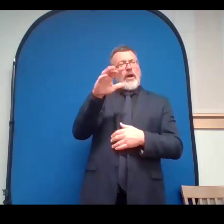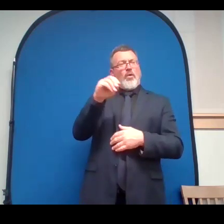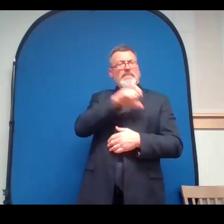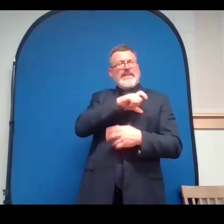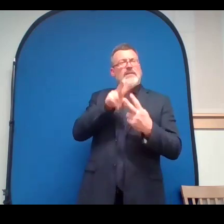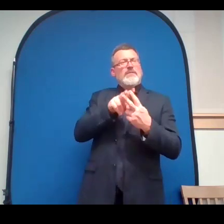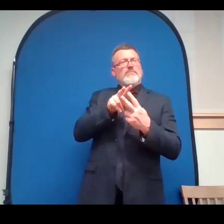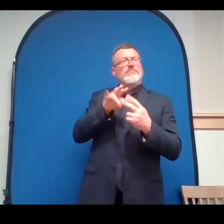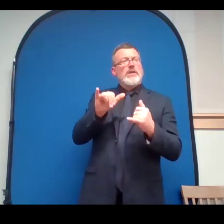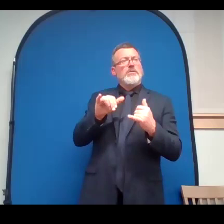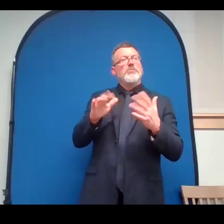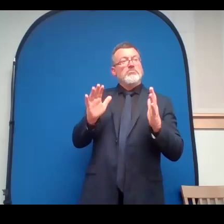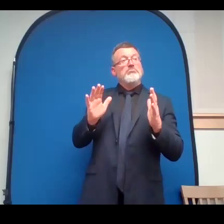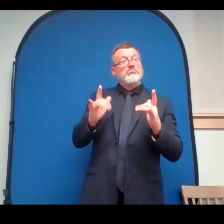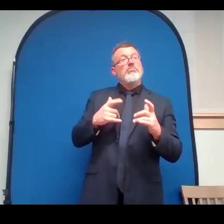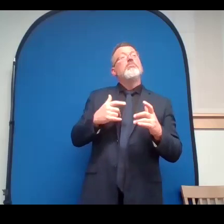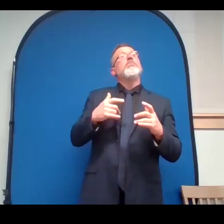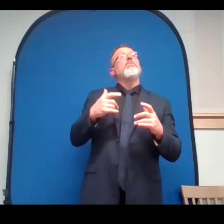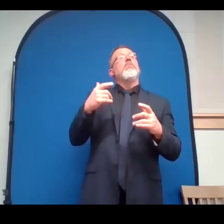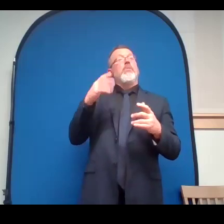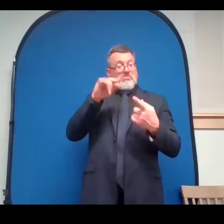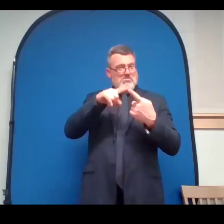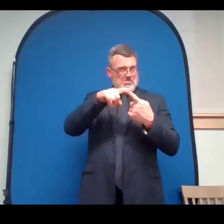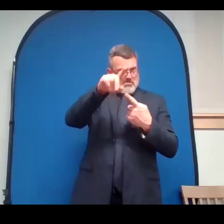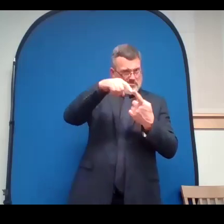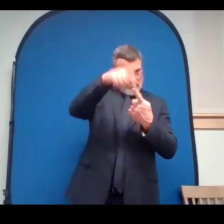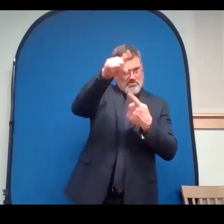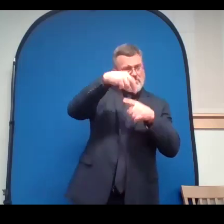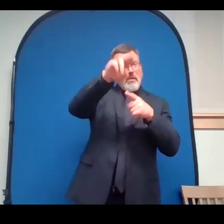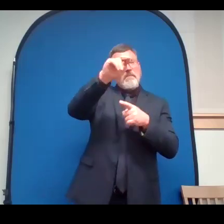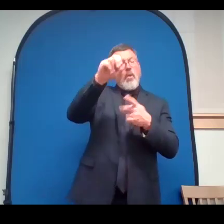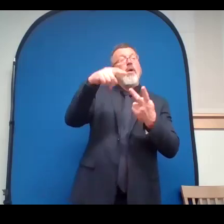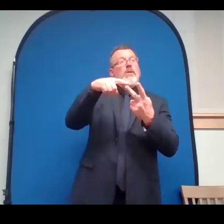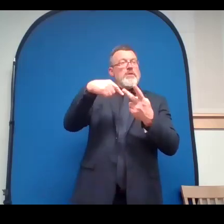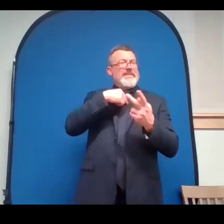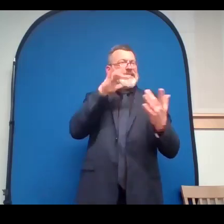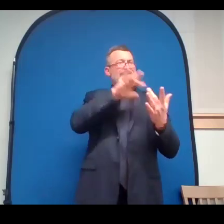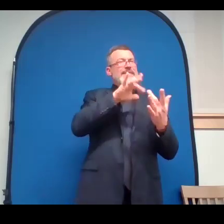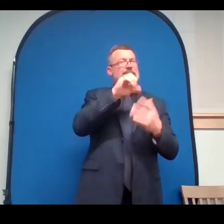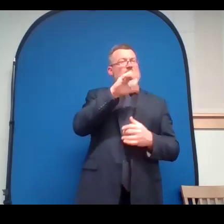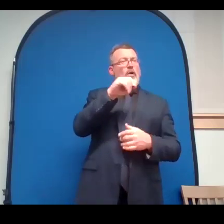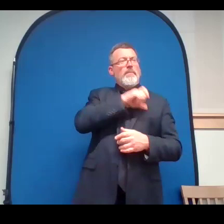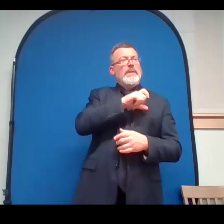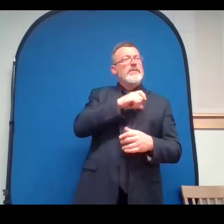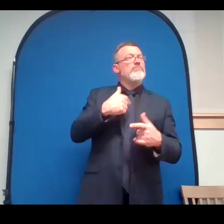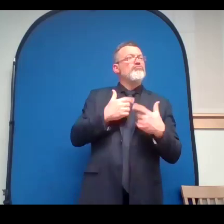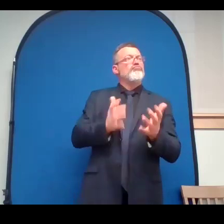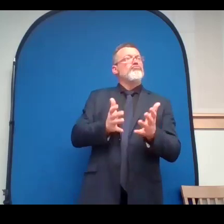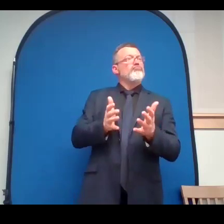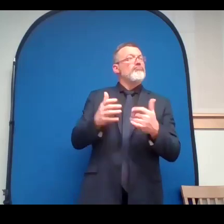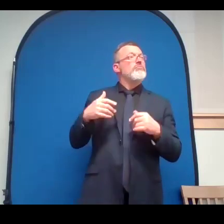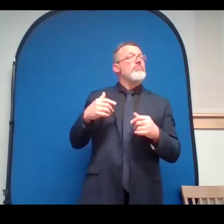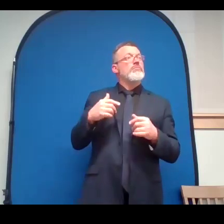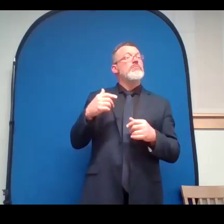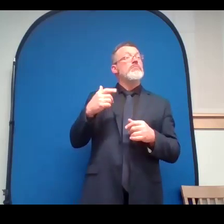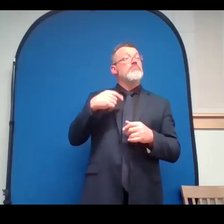police department later and decided to speak with them about it. But our discussion was a check well-being